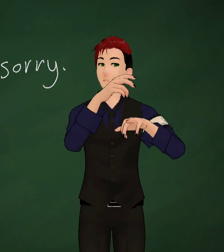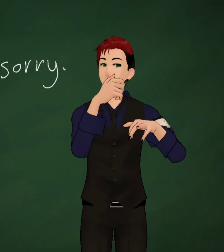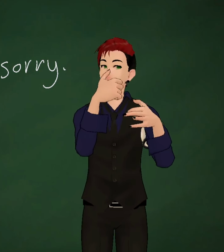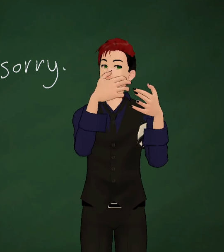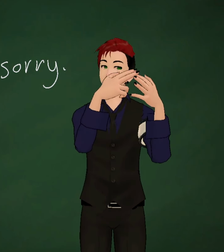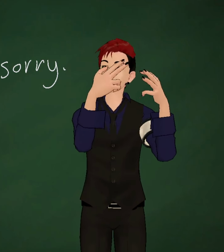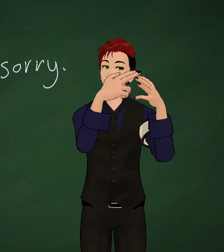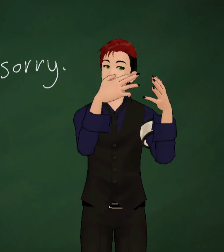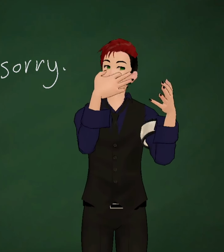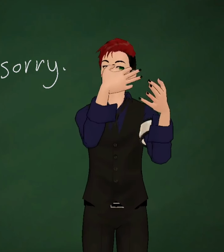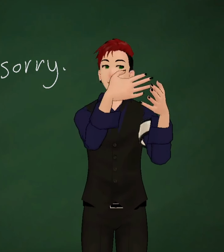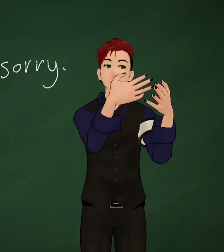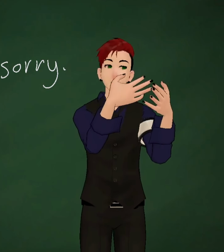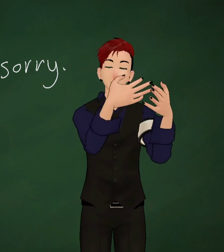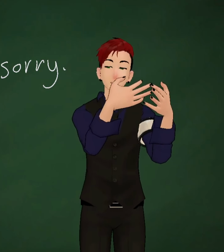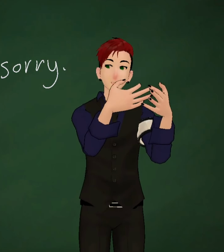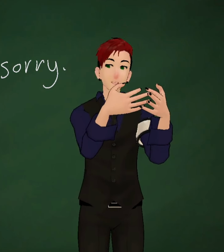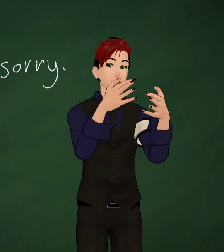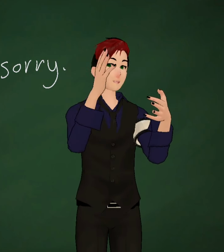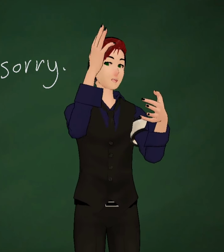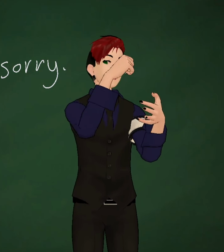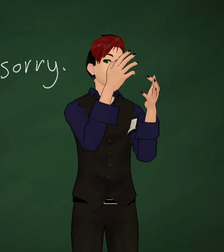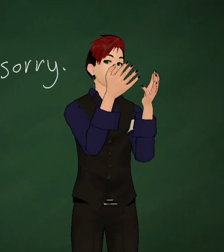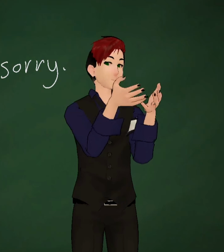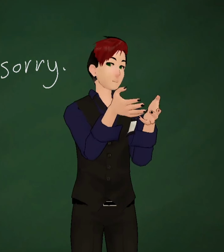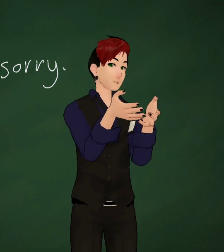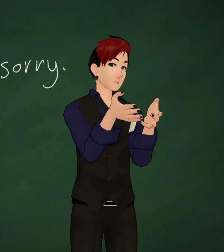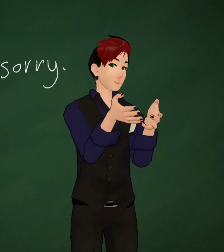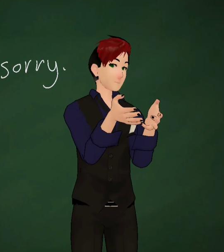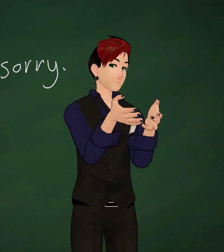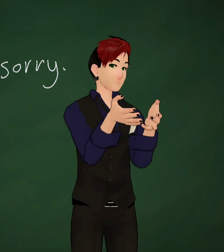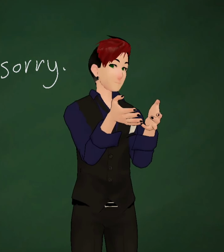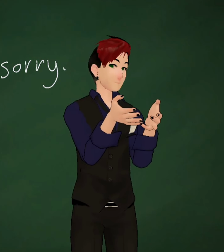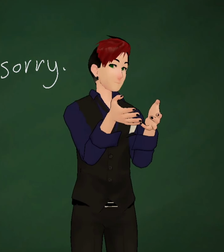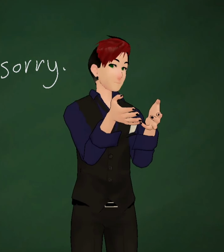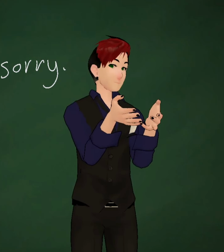English actually has a very, very close equivalent of you missed the boat.